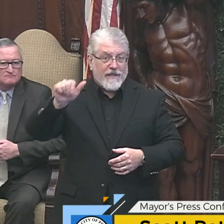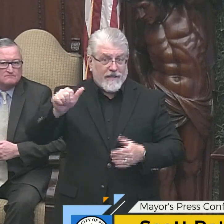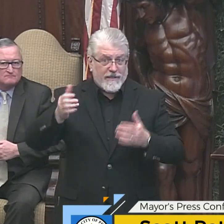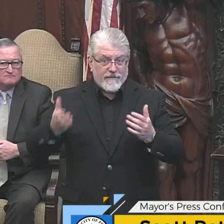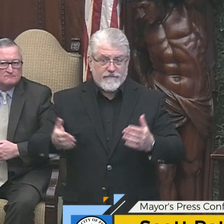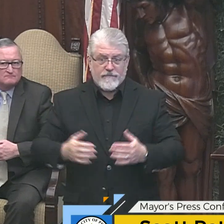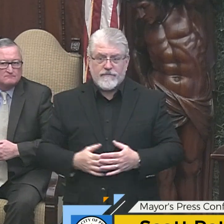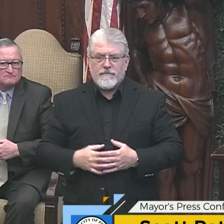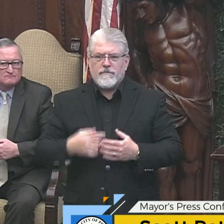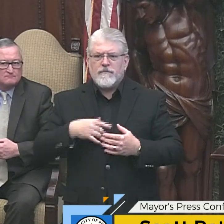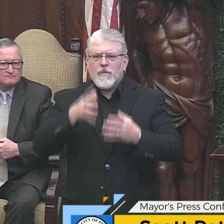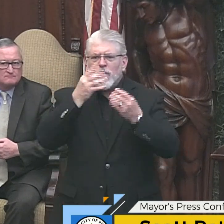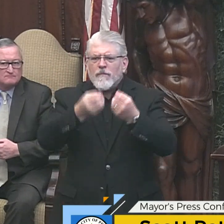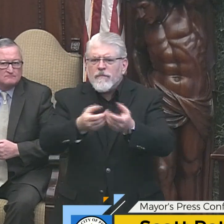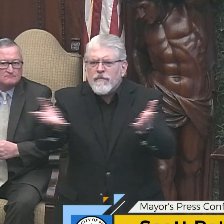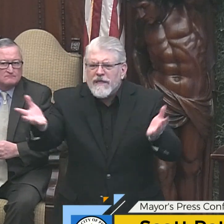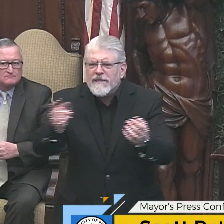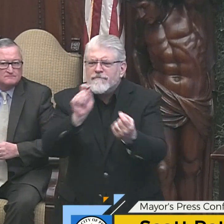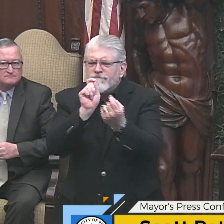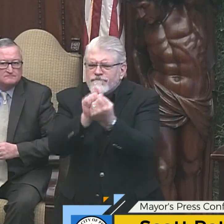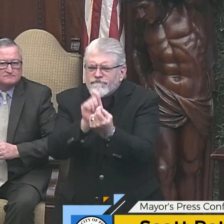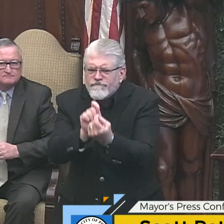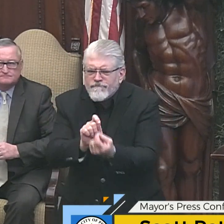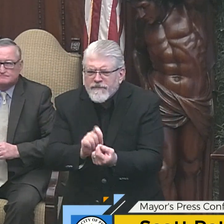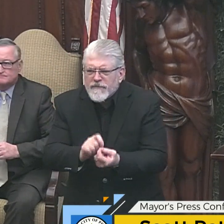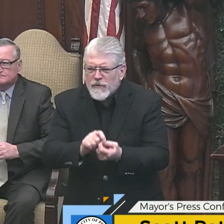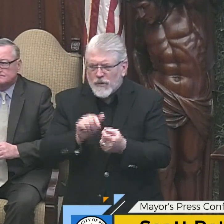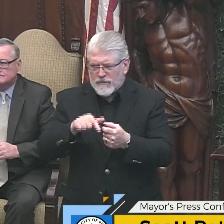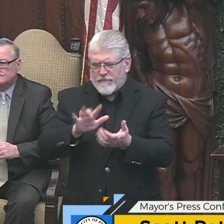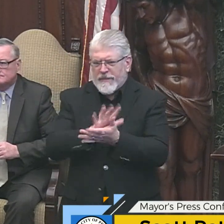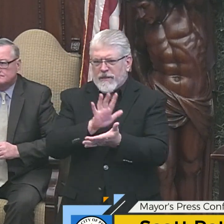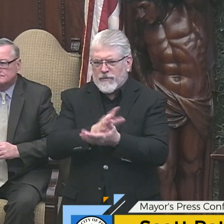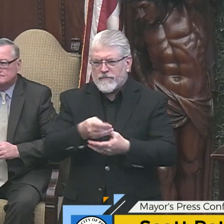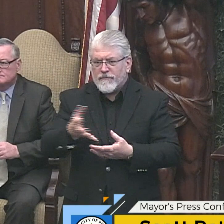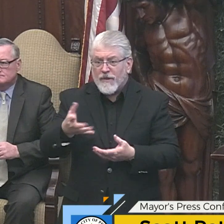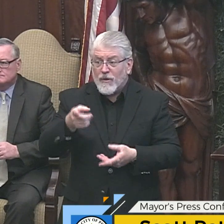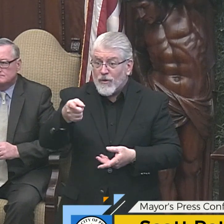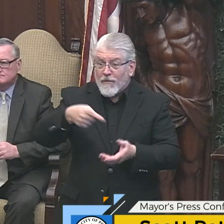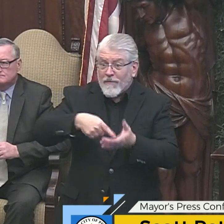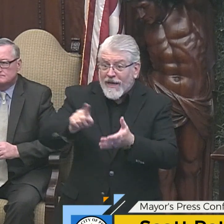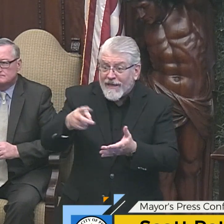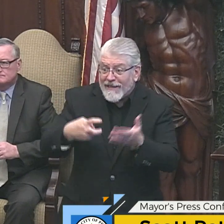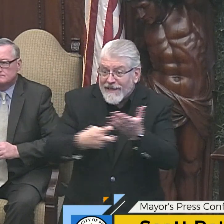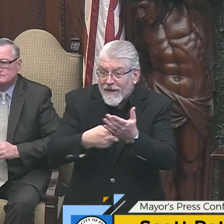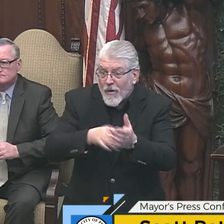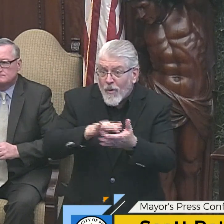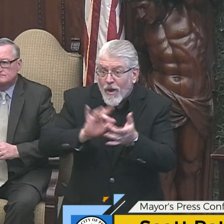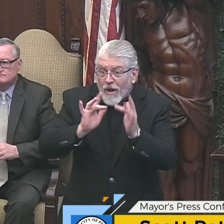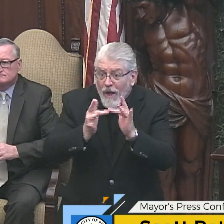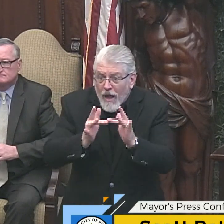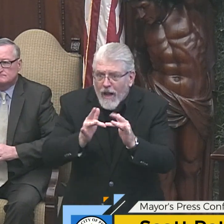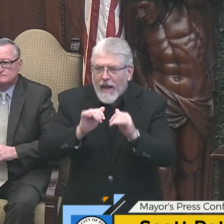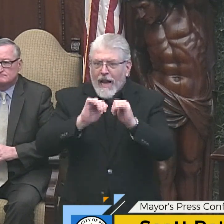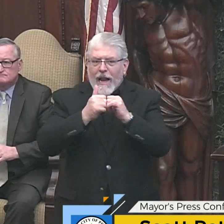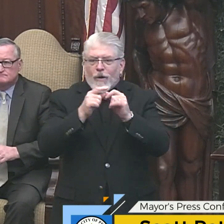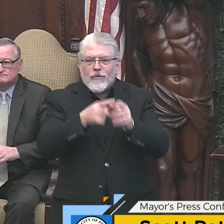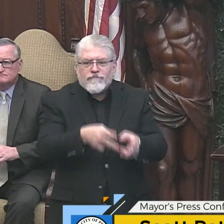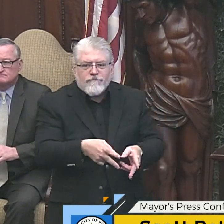information sheet which will provide information on how to pay tickets online, how to retrieve impounded vehicles,